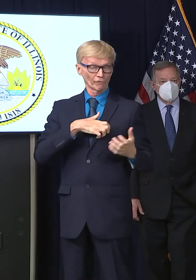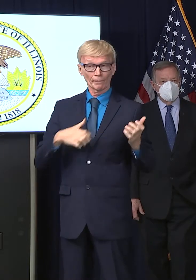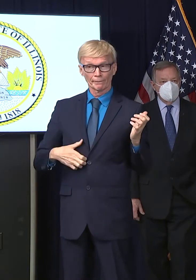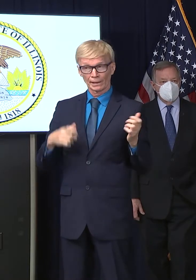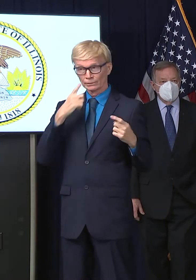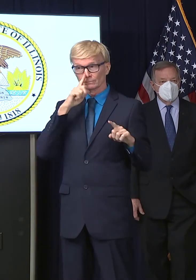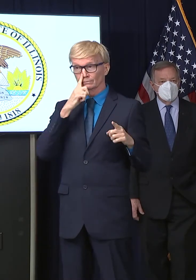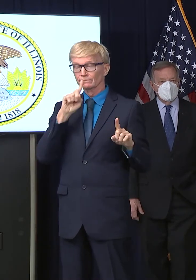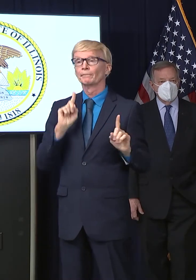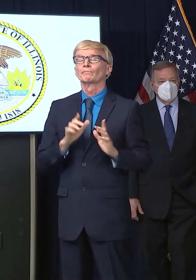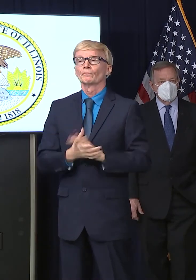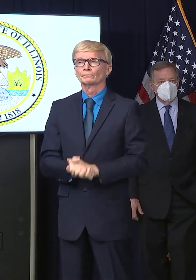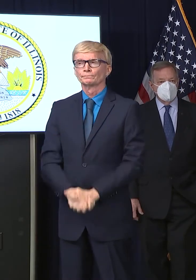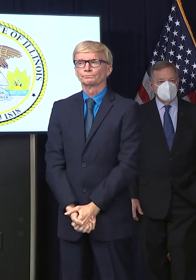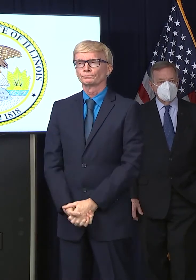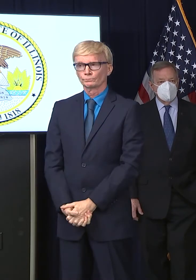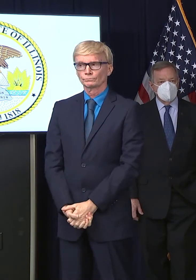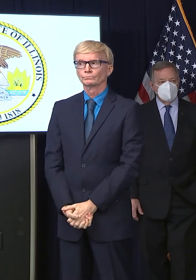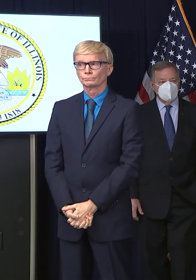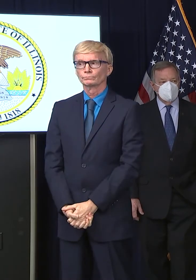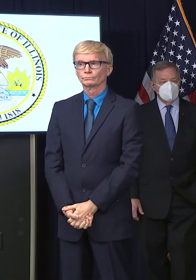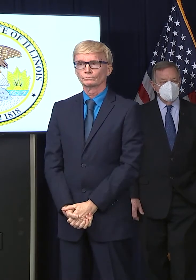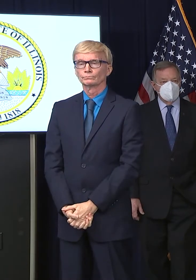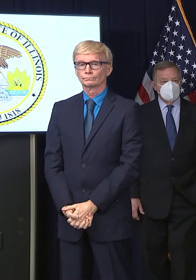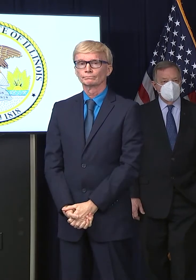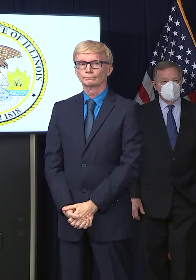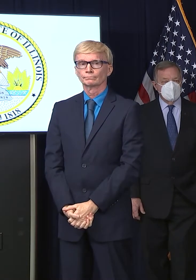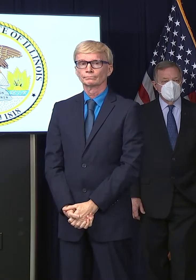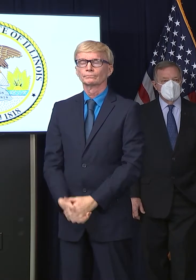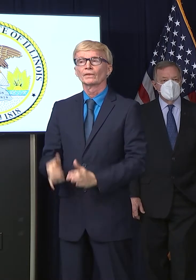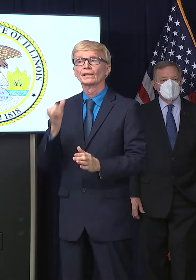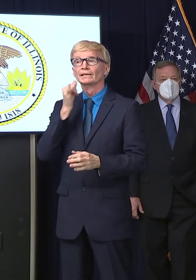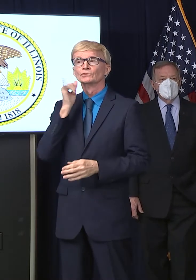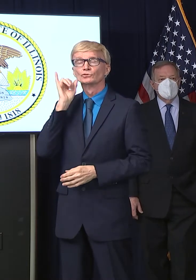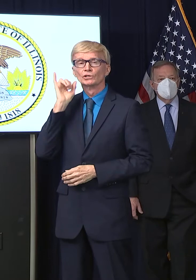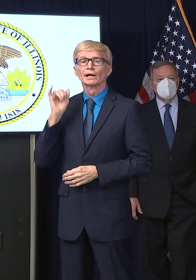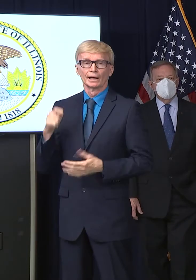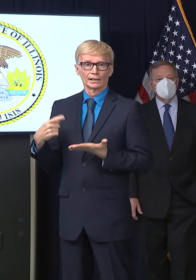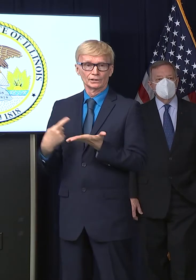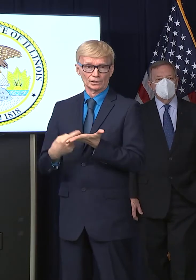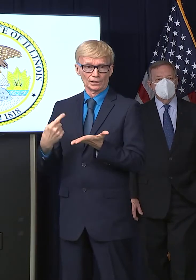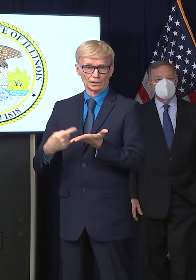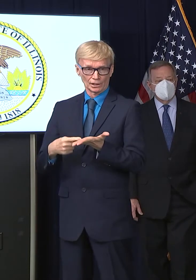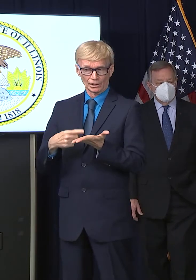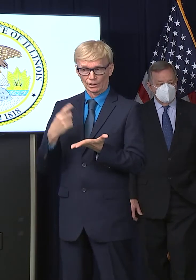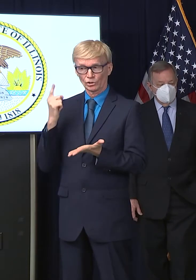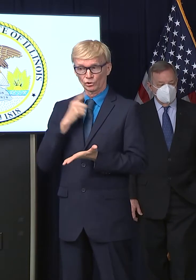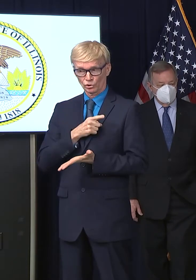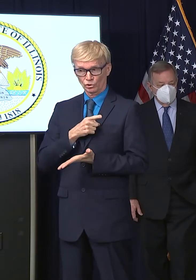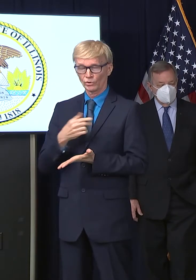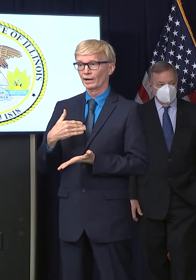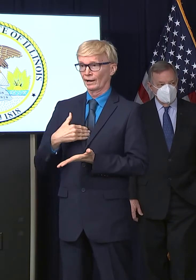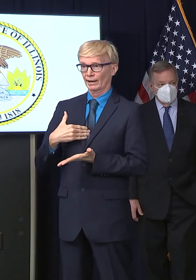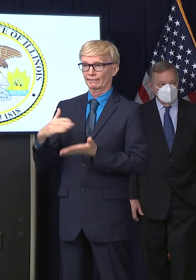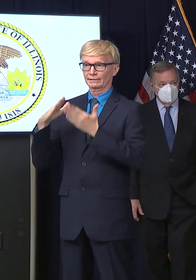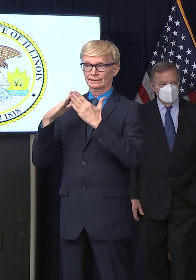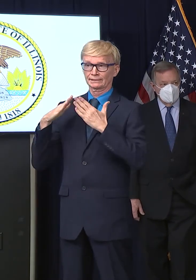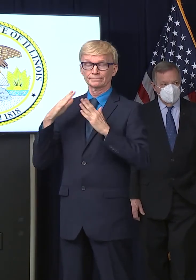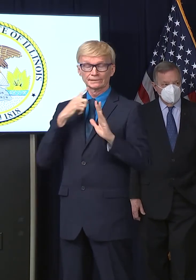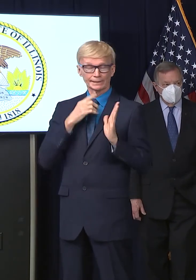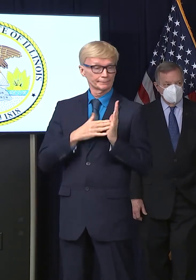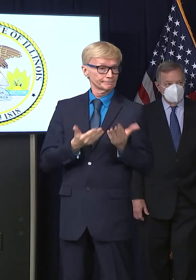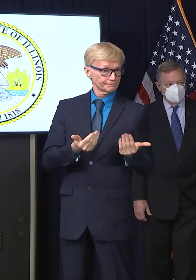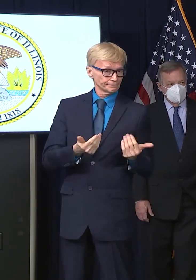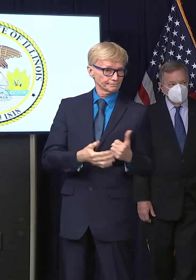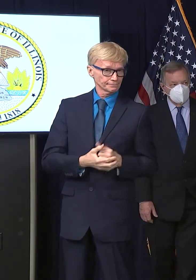too. If we could just- yeah. There was talk yesterday that you are having city departments make. I'm sorry, say it